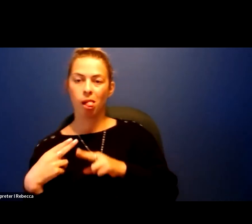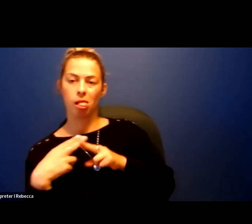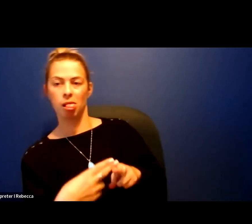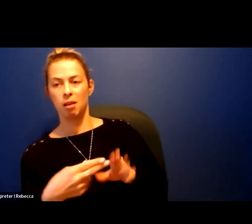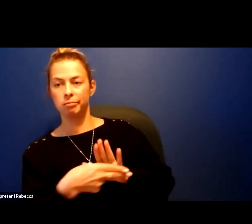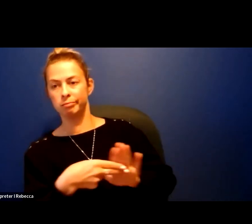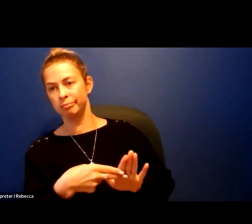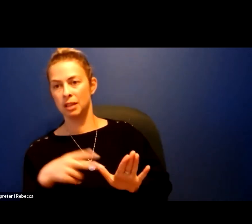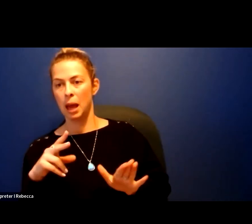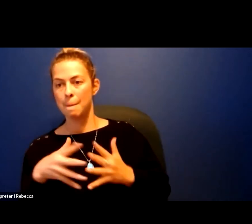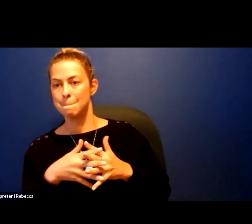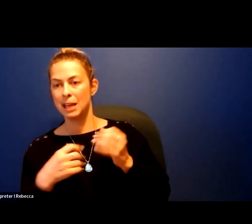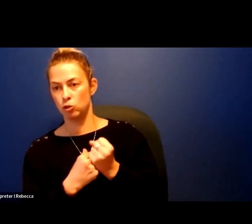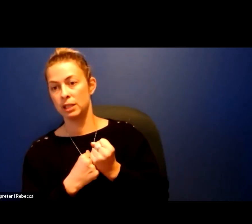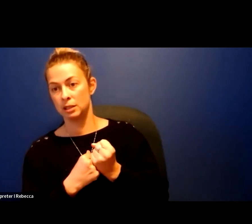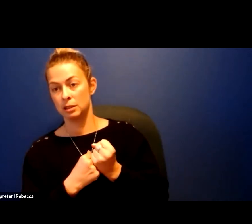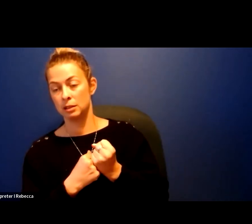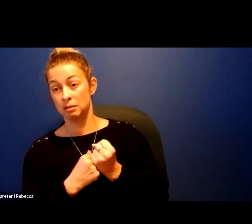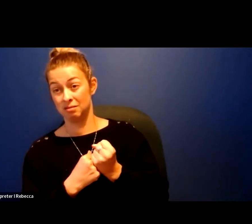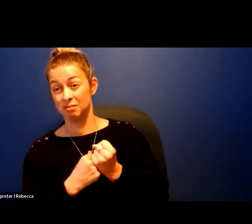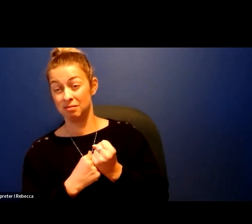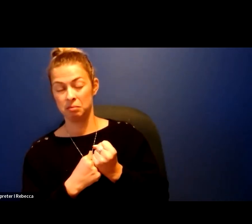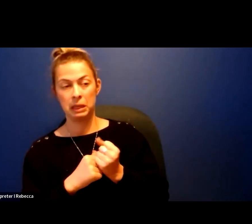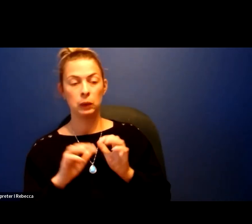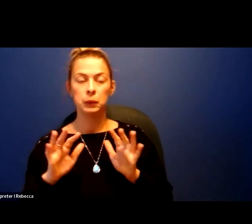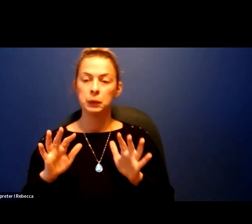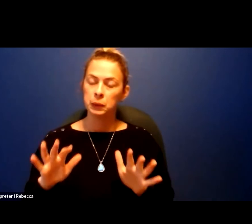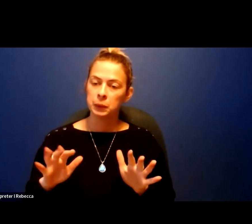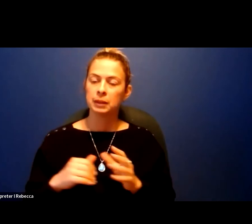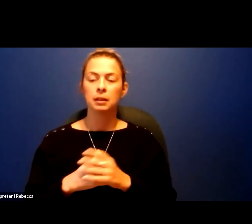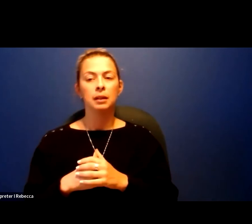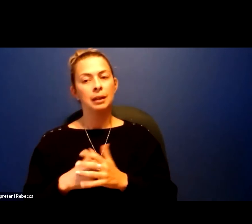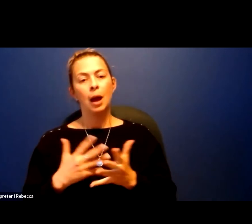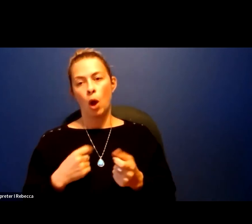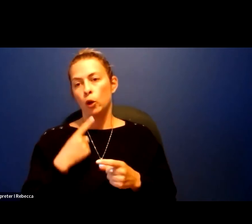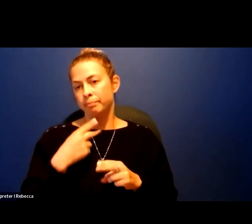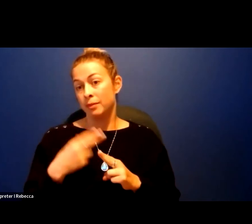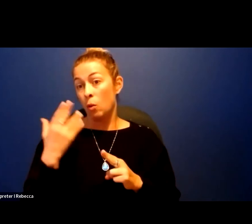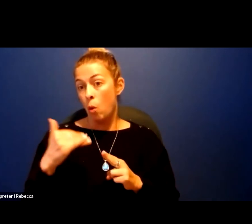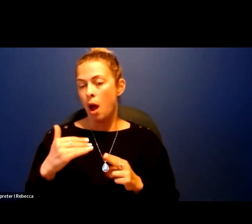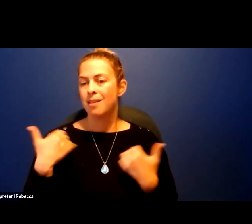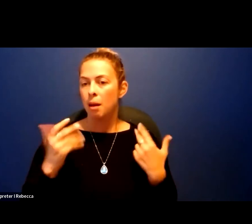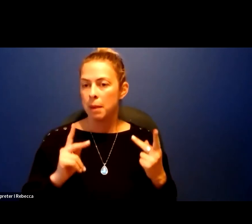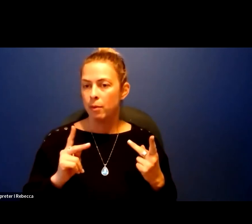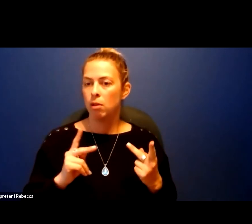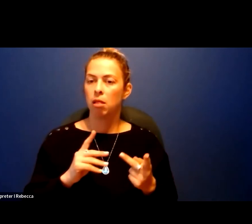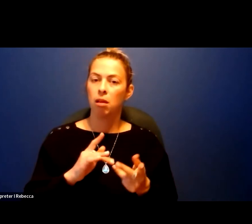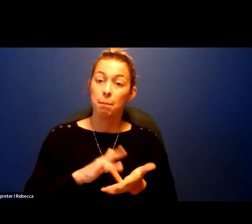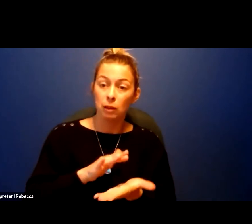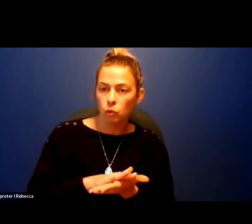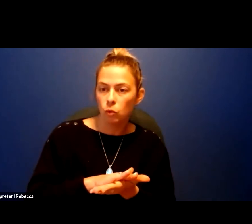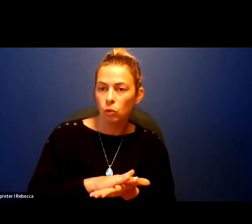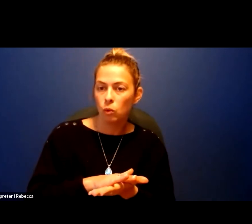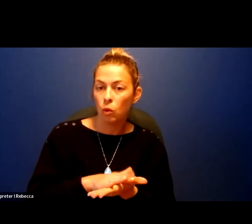but I have to, I think in part because our young people who are in junior high and middle school, they were paying